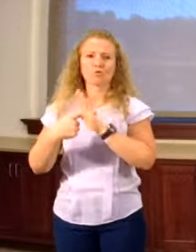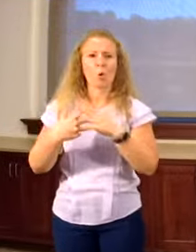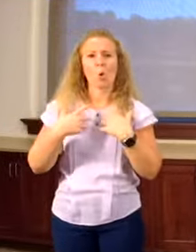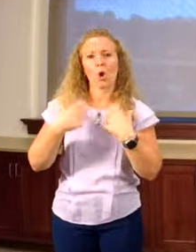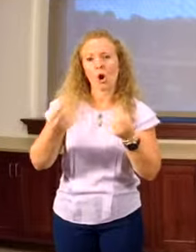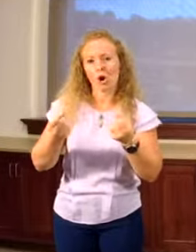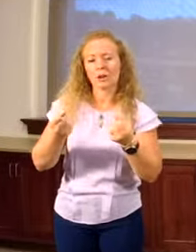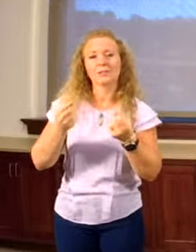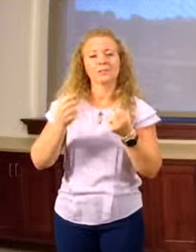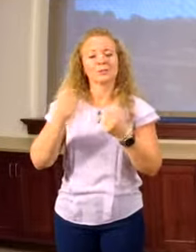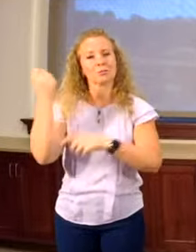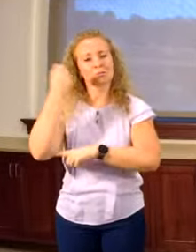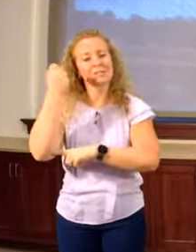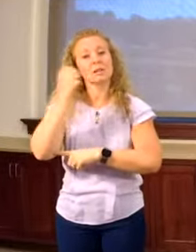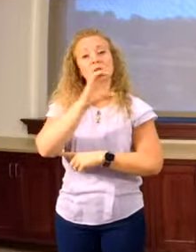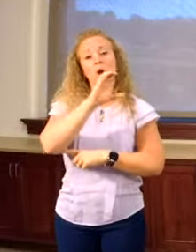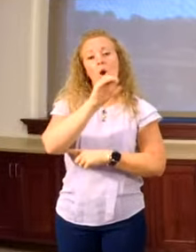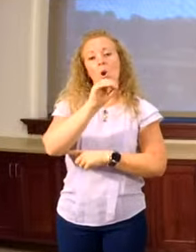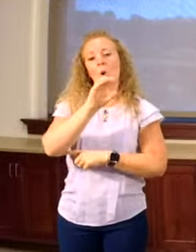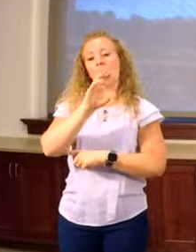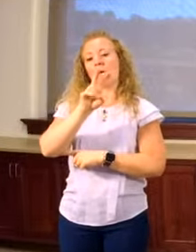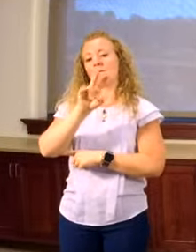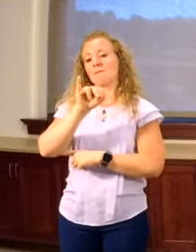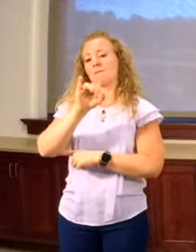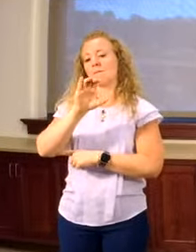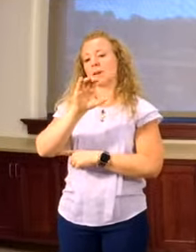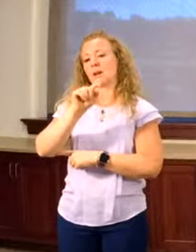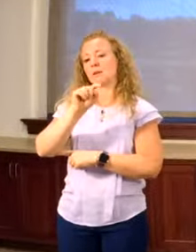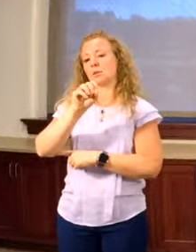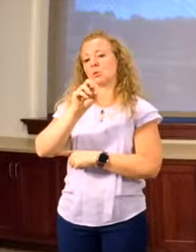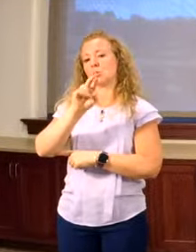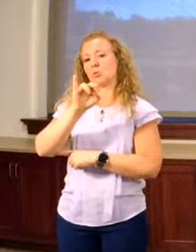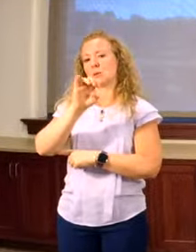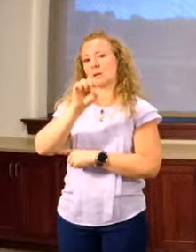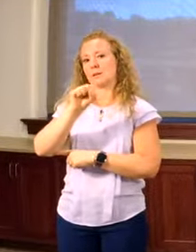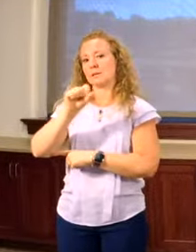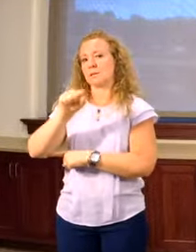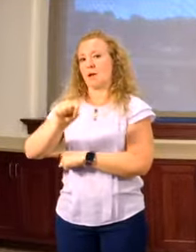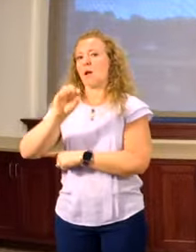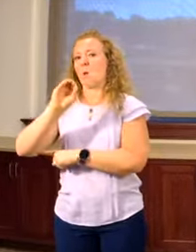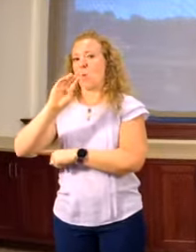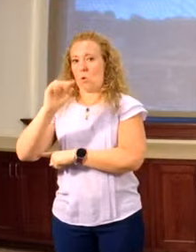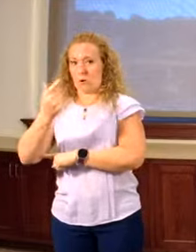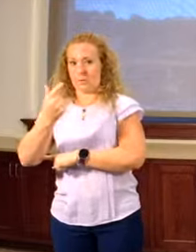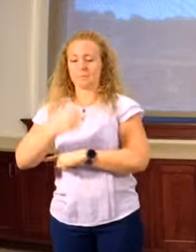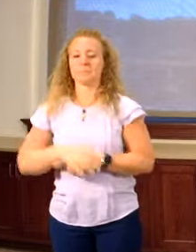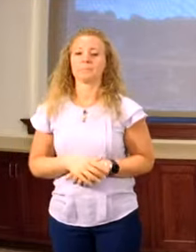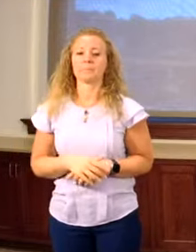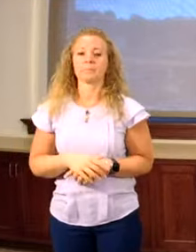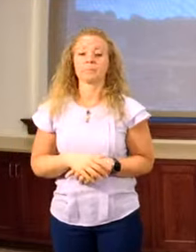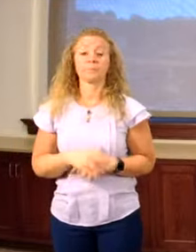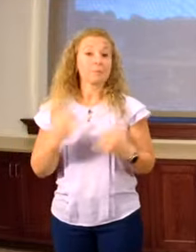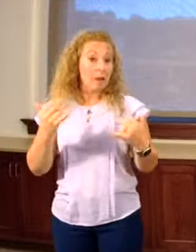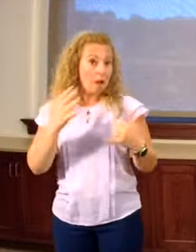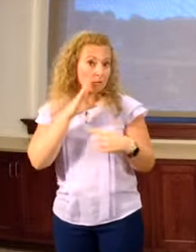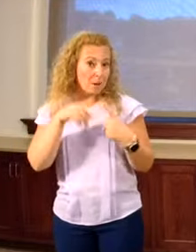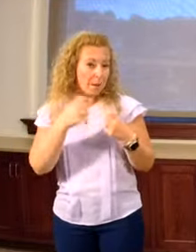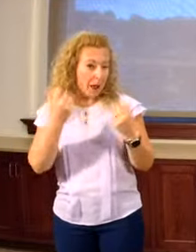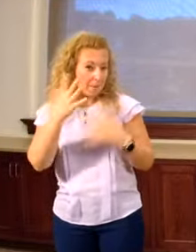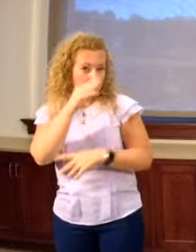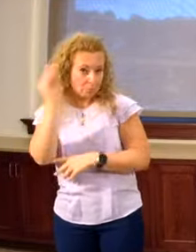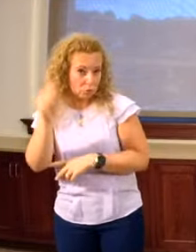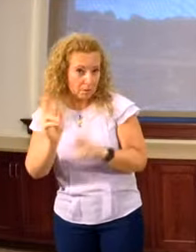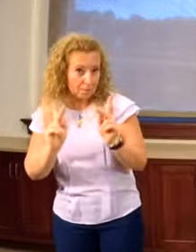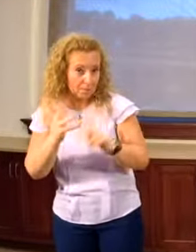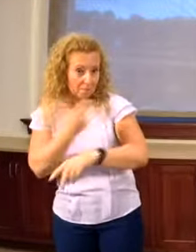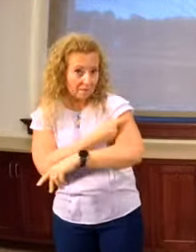at covictories.org. In terms of vaccination rates, we continue